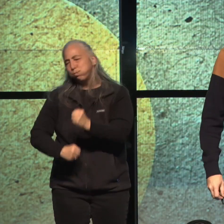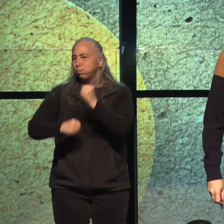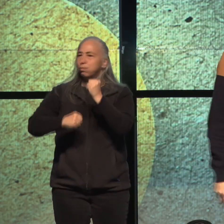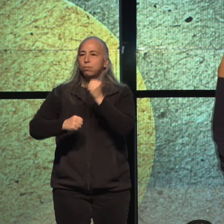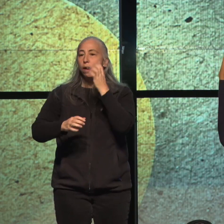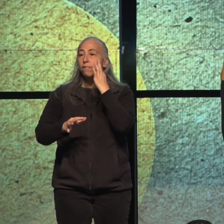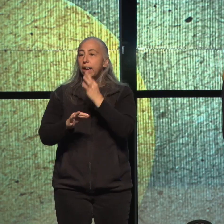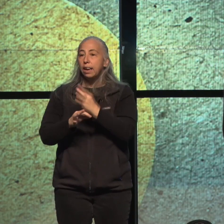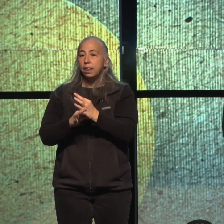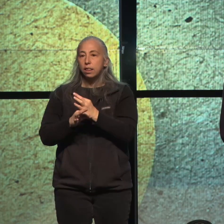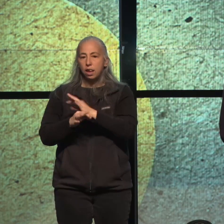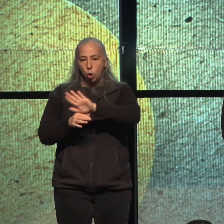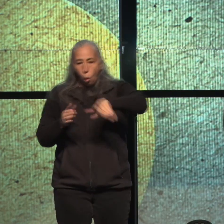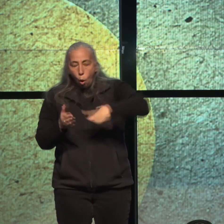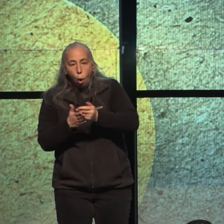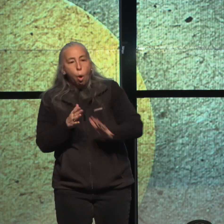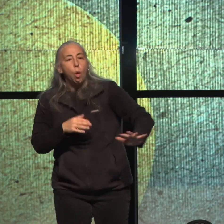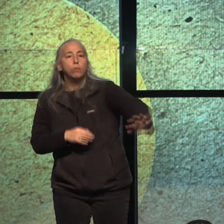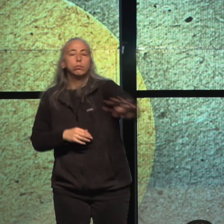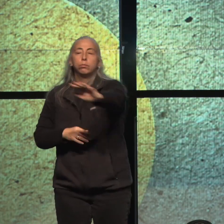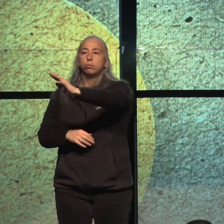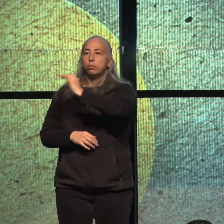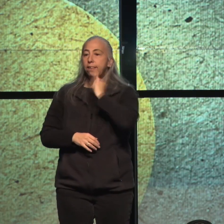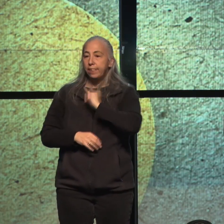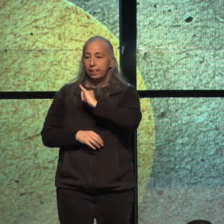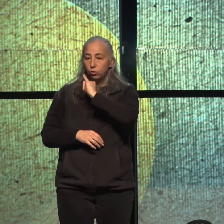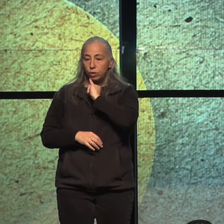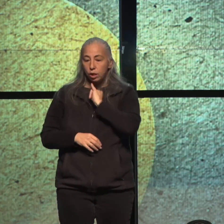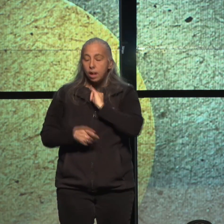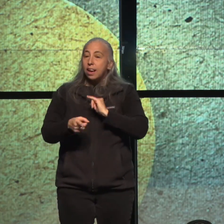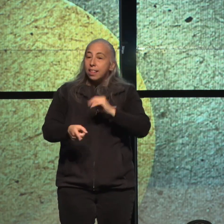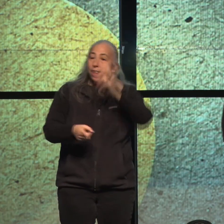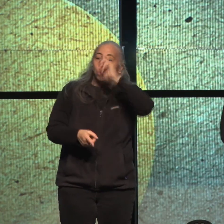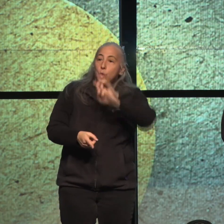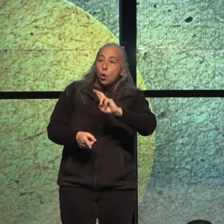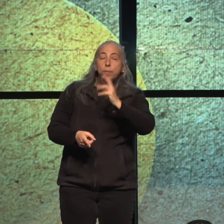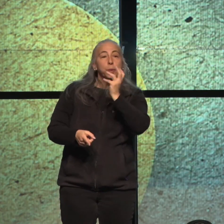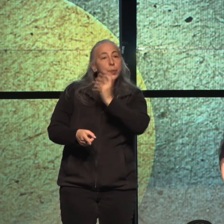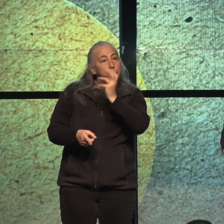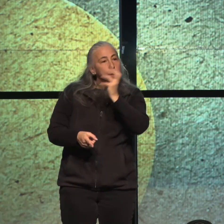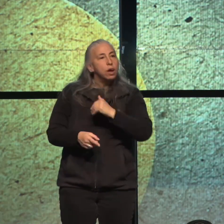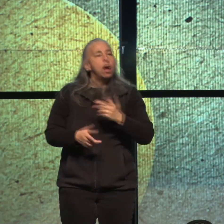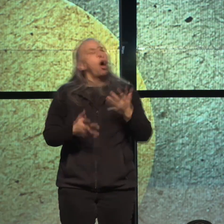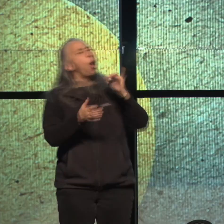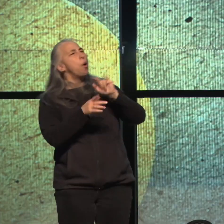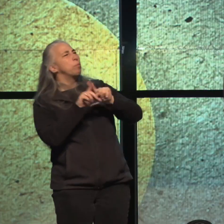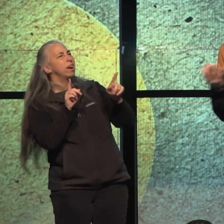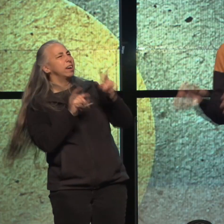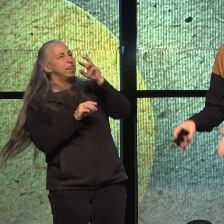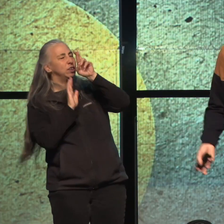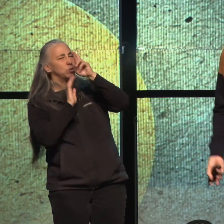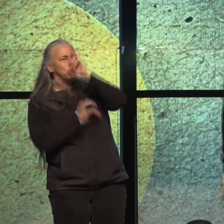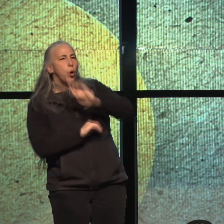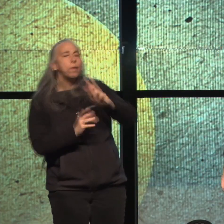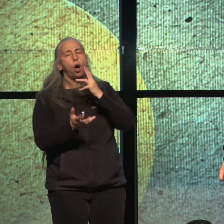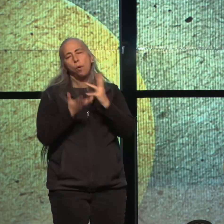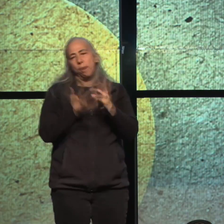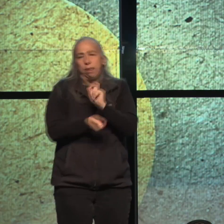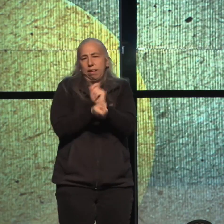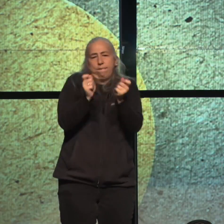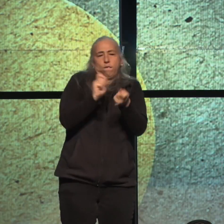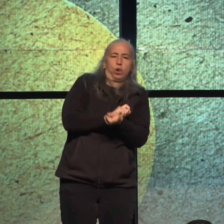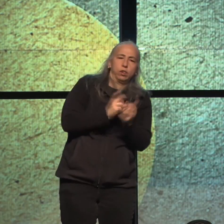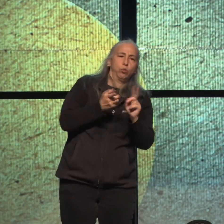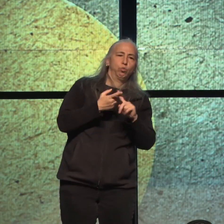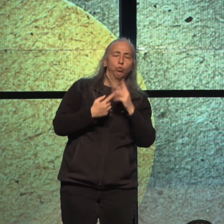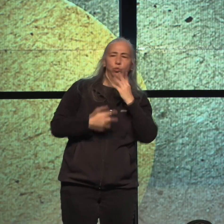Not all of Israel. I'm telling you, this Roman centurion, we want to romanticize, oh, he must have been like a convert to Judaism.